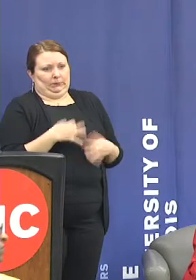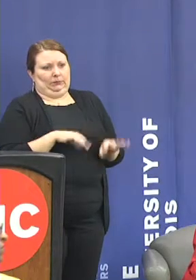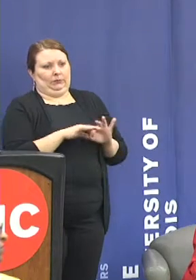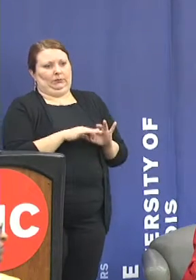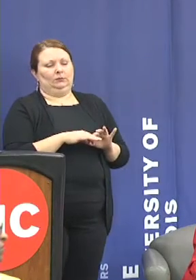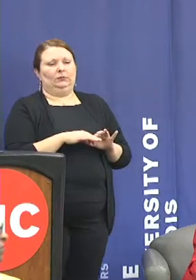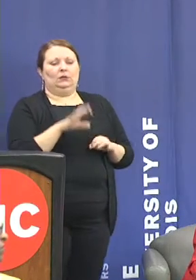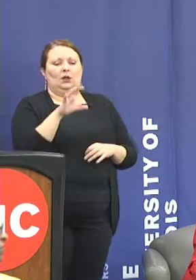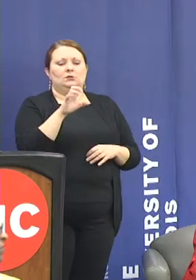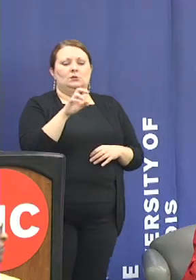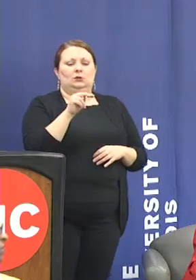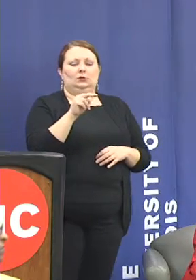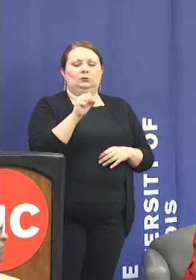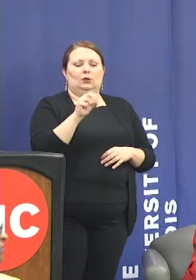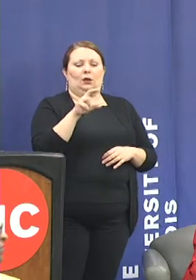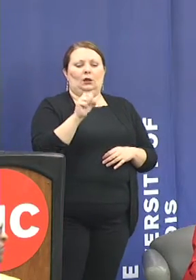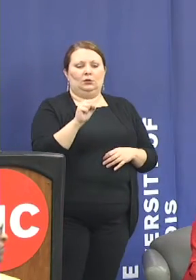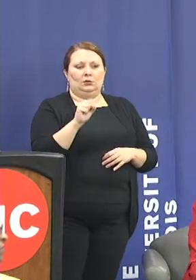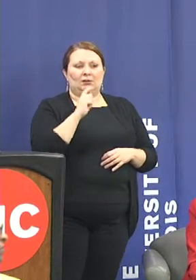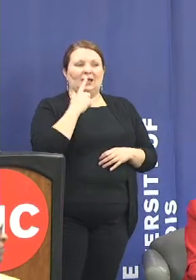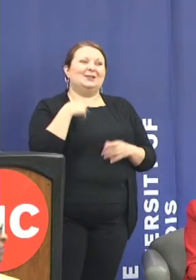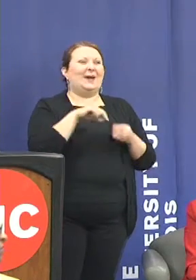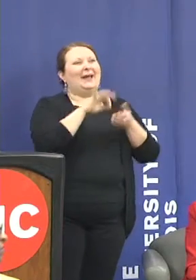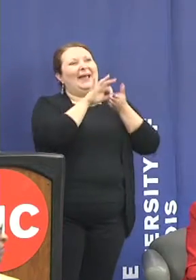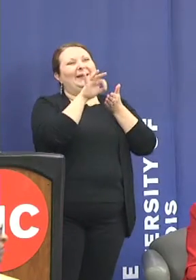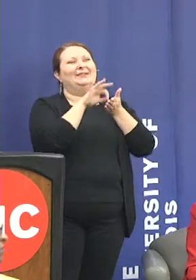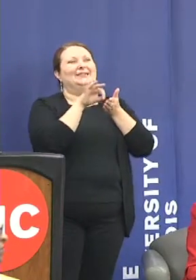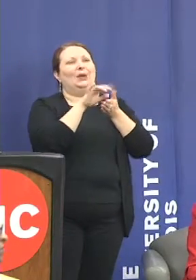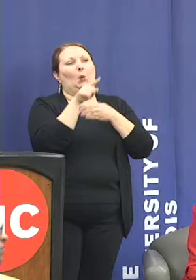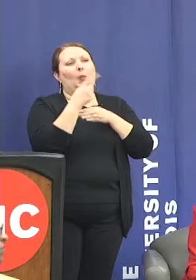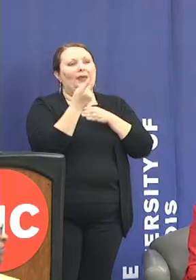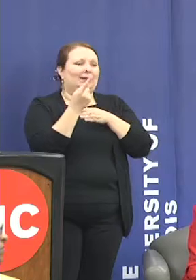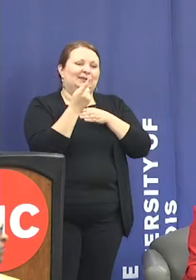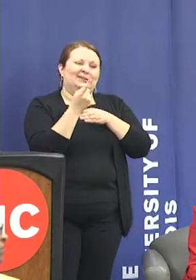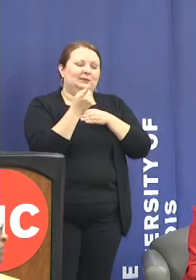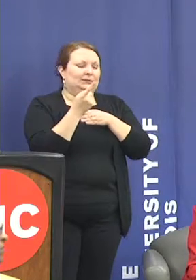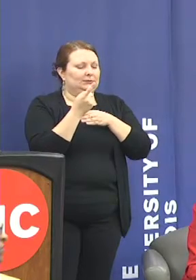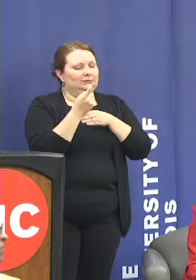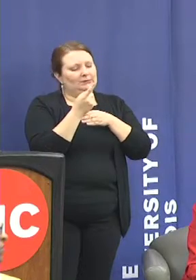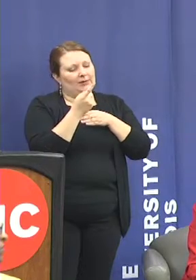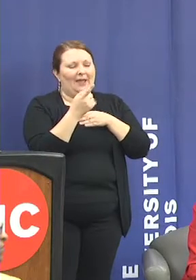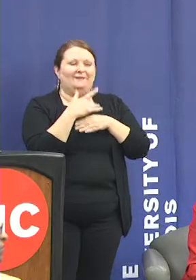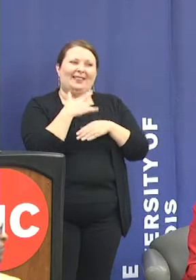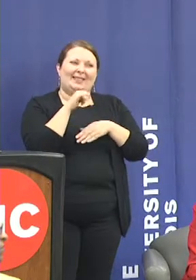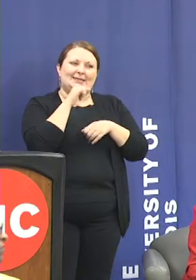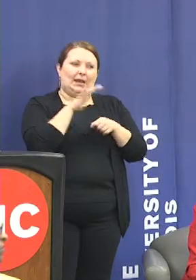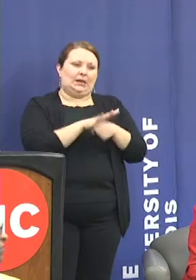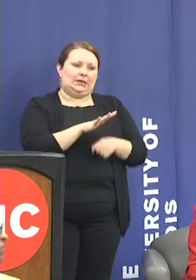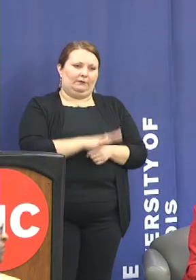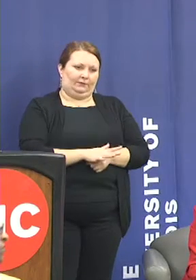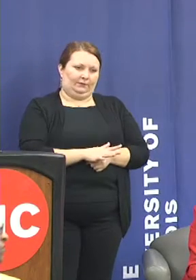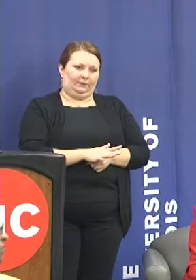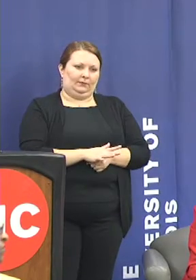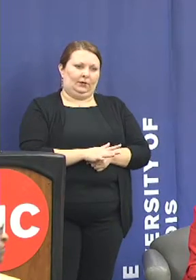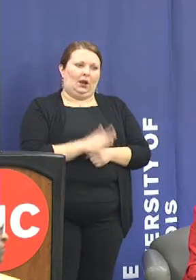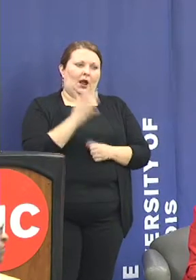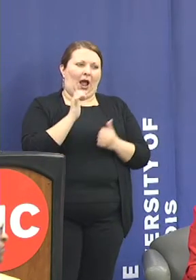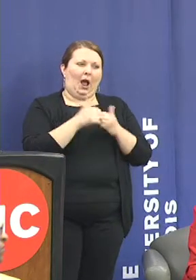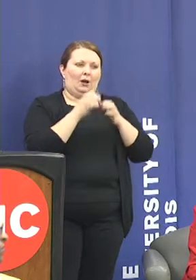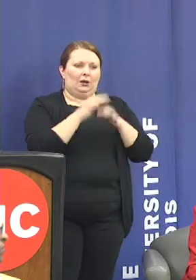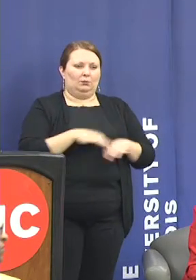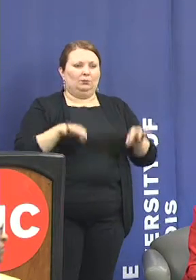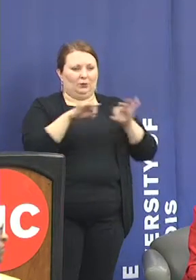census, to say it's about counting kind of under, I feel like, sure, it undersells the important, like